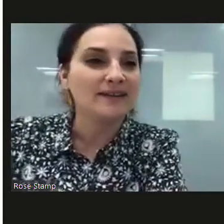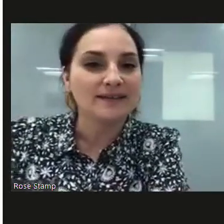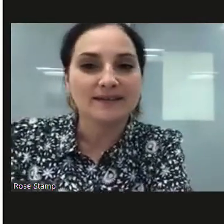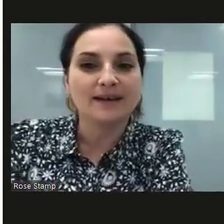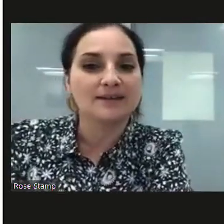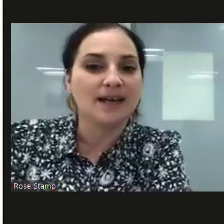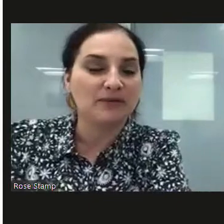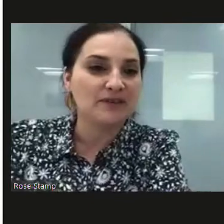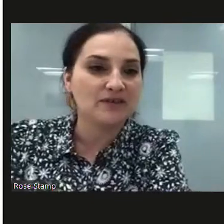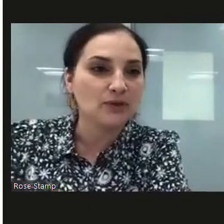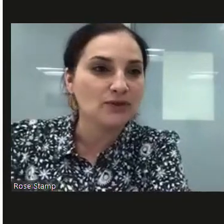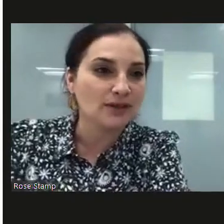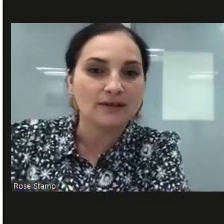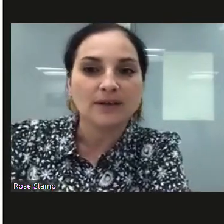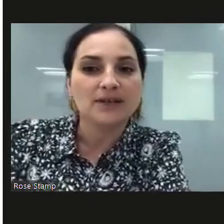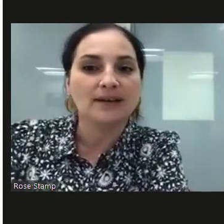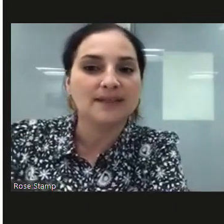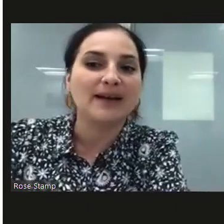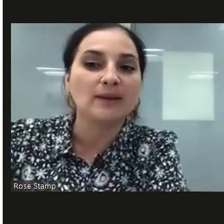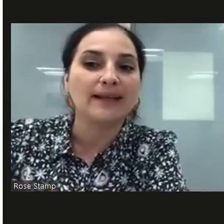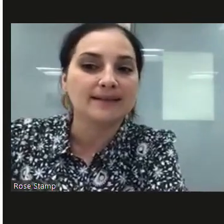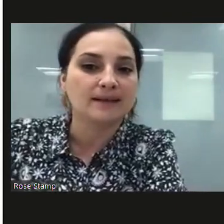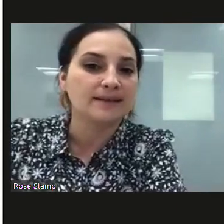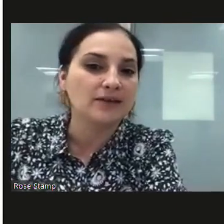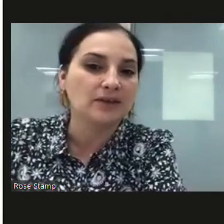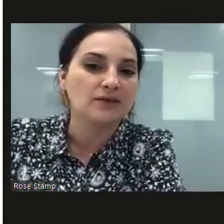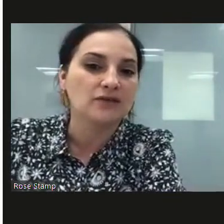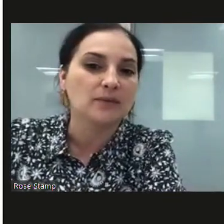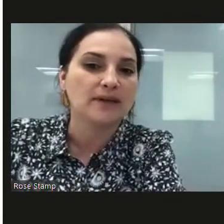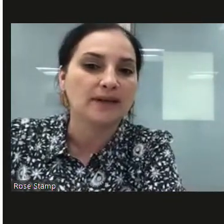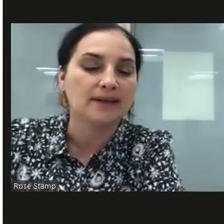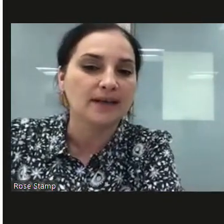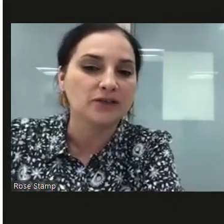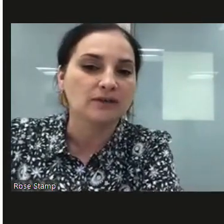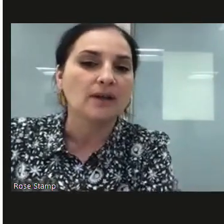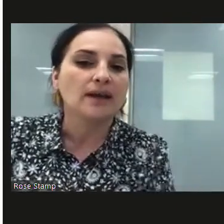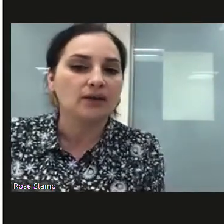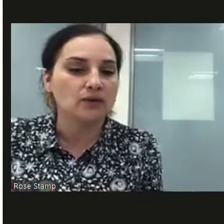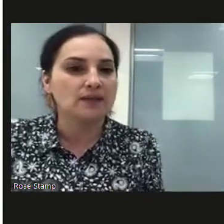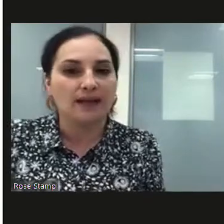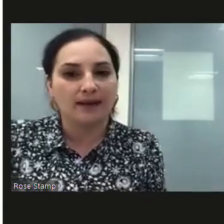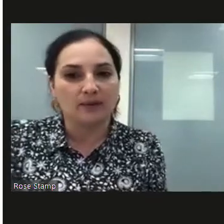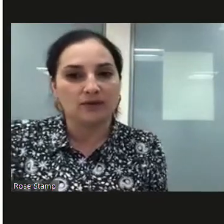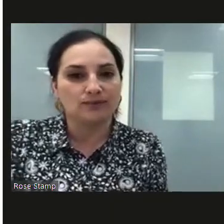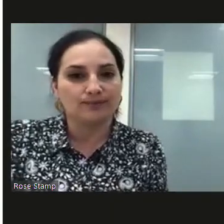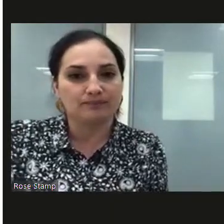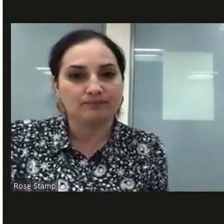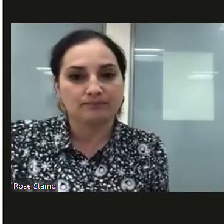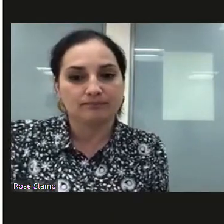What can this type of distribution tell us about lexicalization and grammaticalization in a new sign